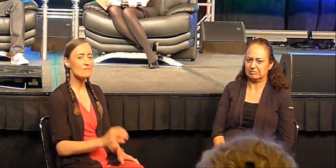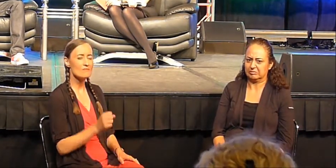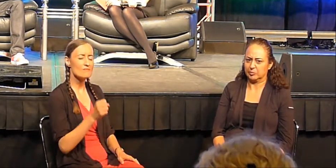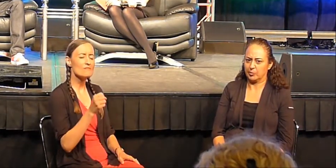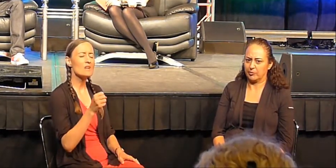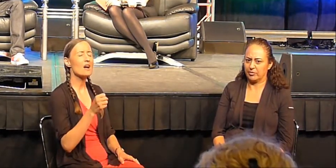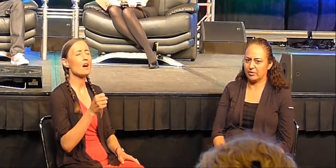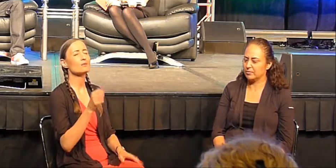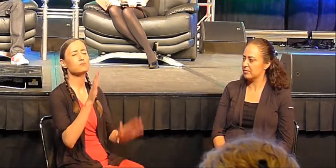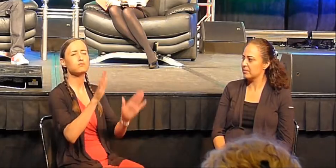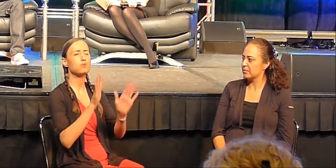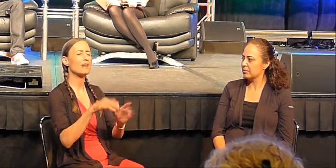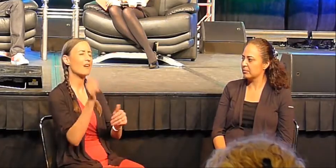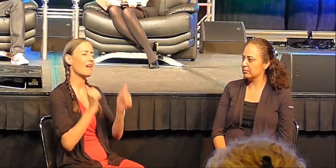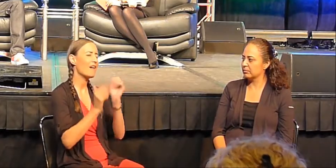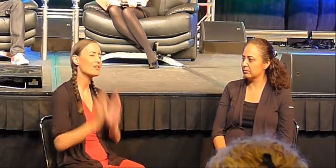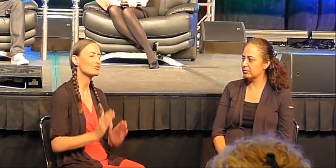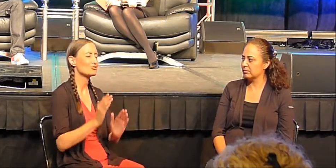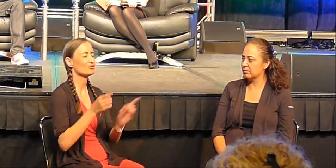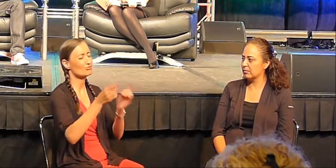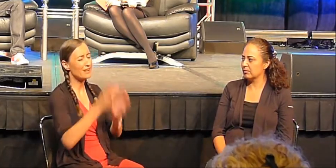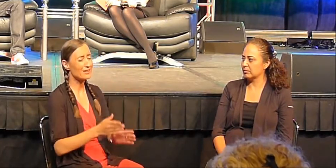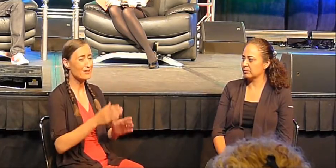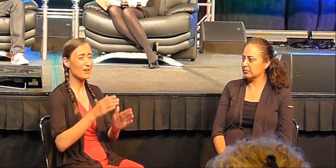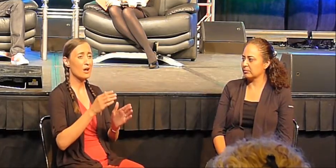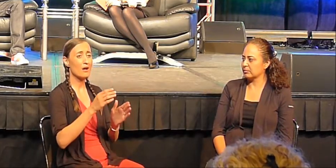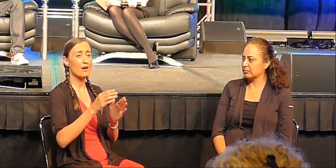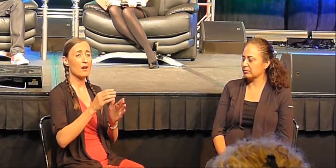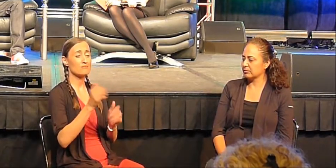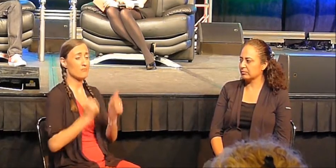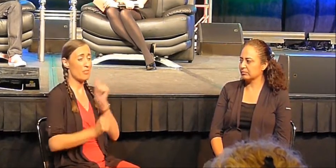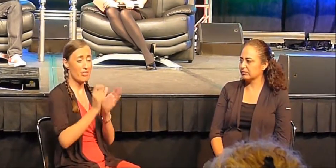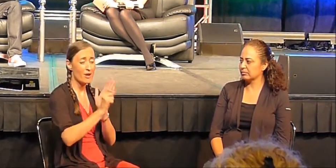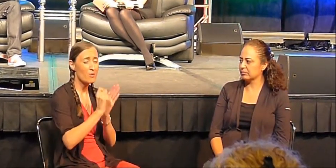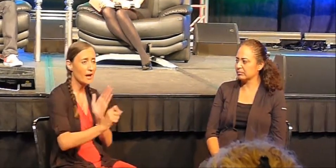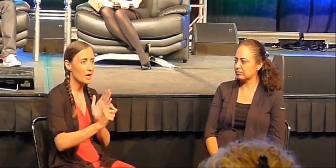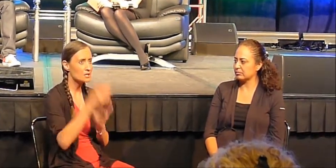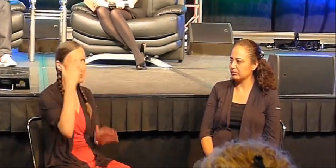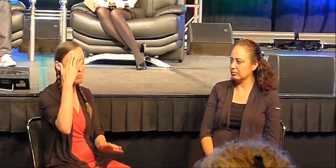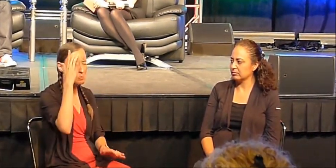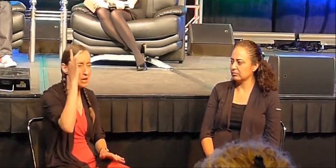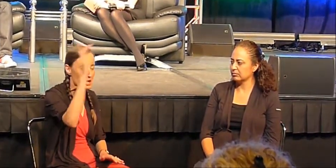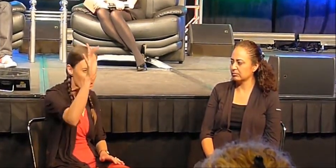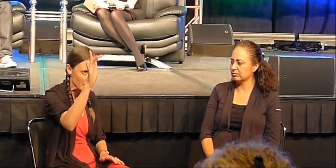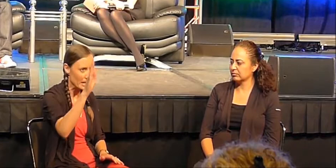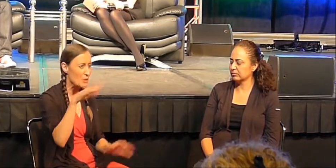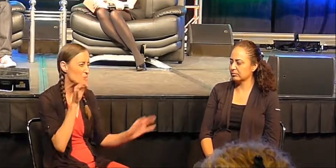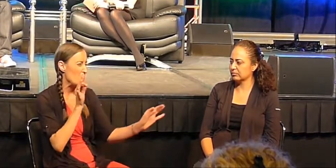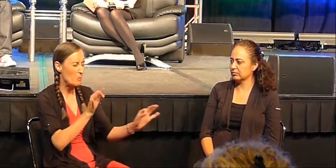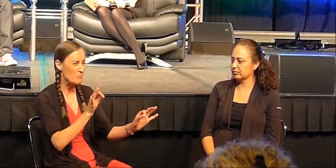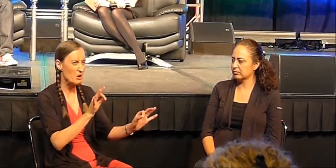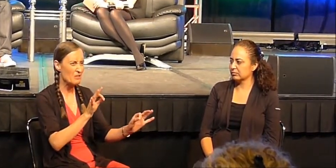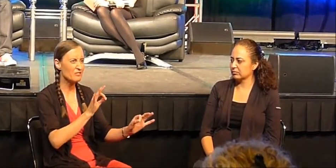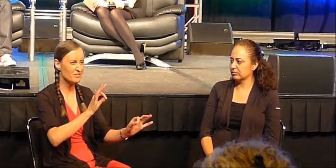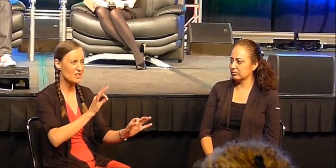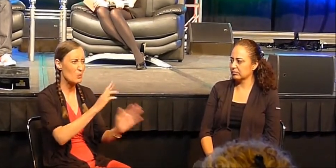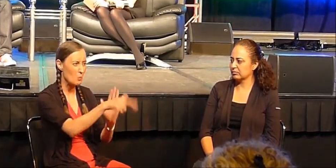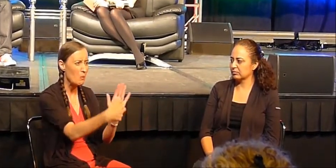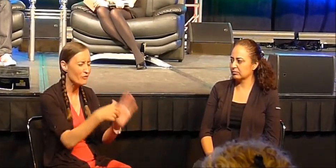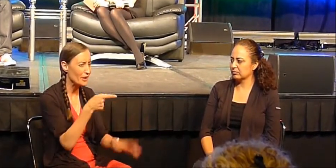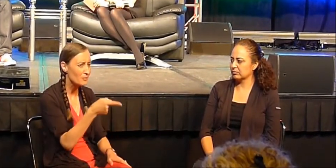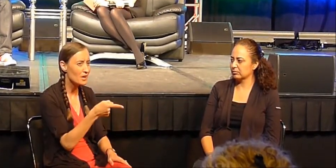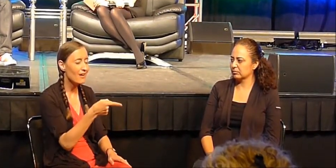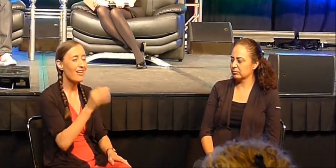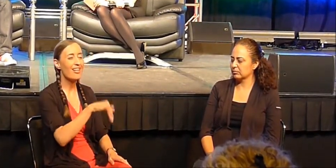a writer. And one of the smartest guys in the world that you'll ever meet. I mean, he was perfect casting for Vizzini because, when he says